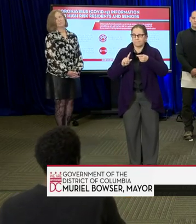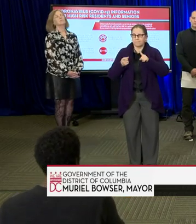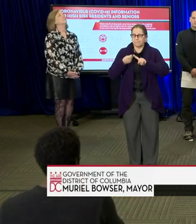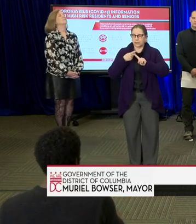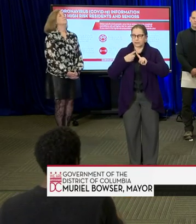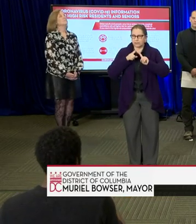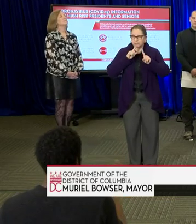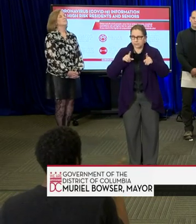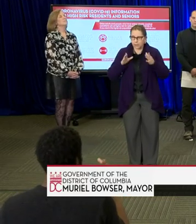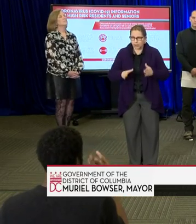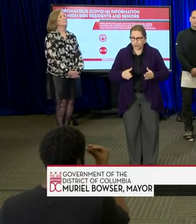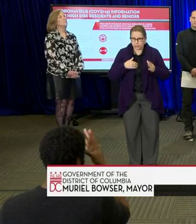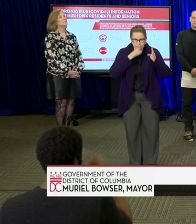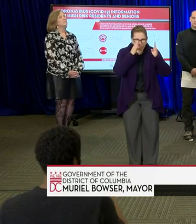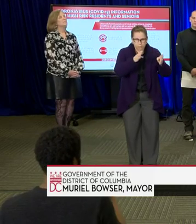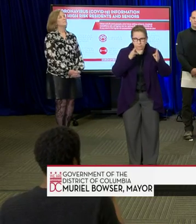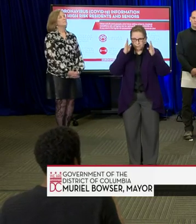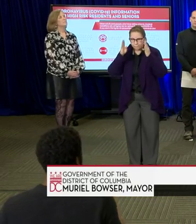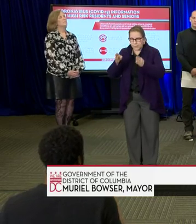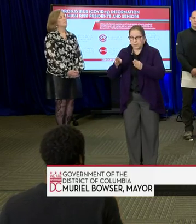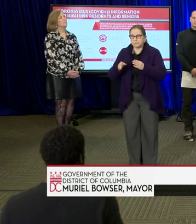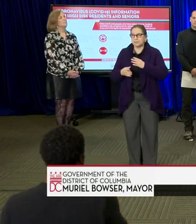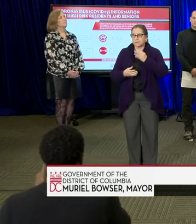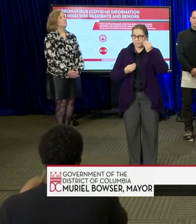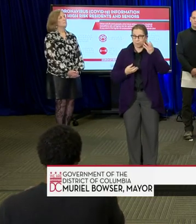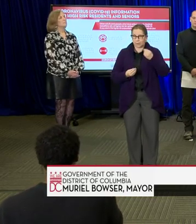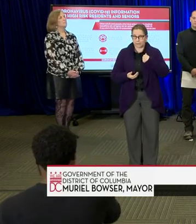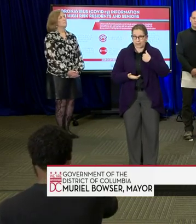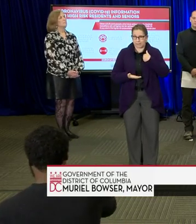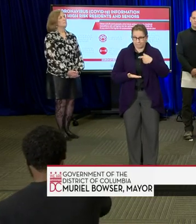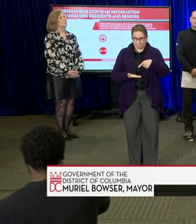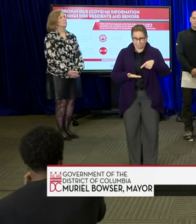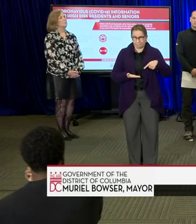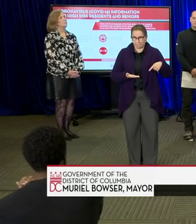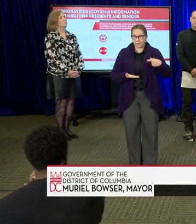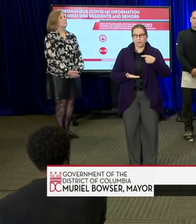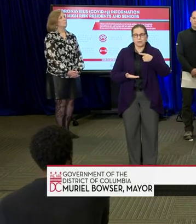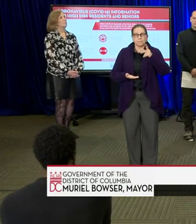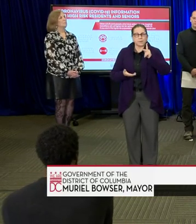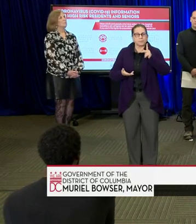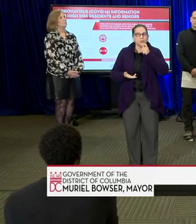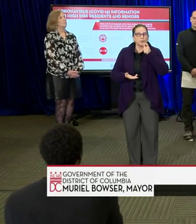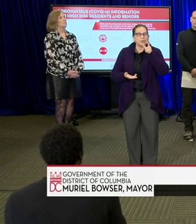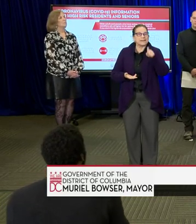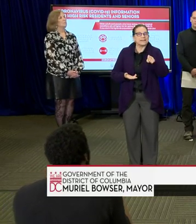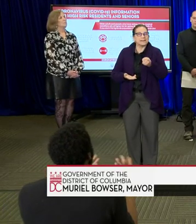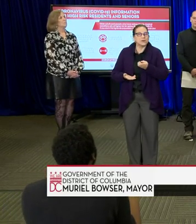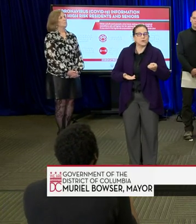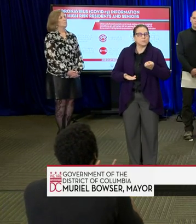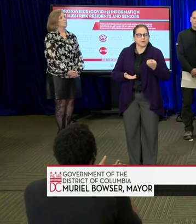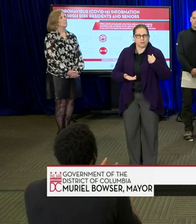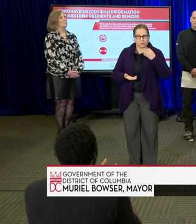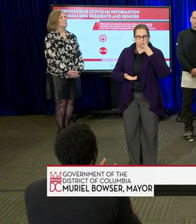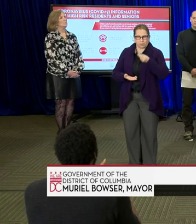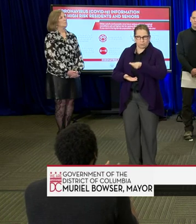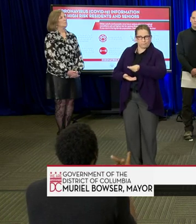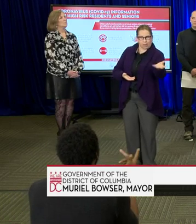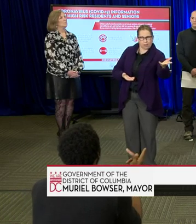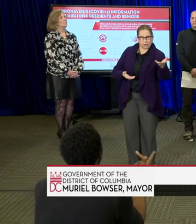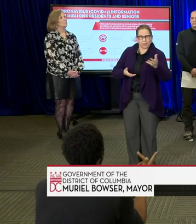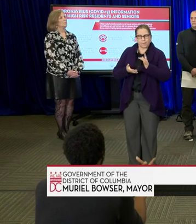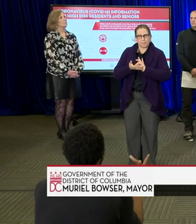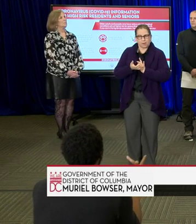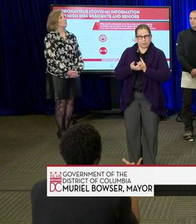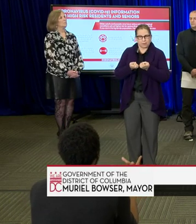we've received, is that the folks who need that equipment are providing medical care. And that is how we